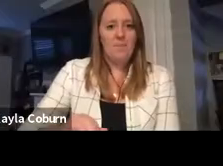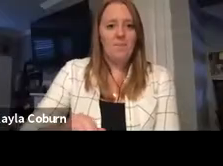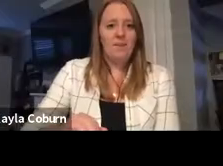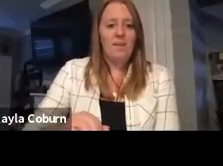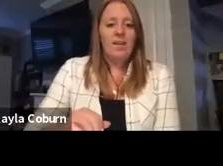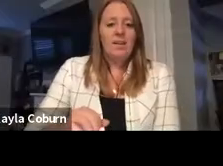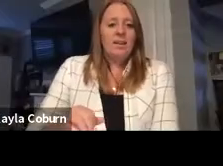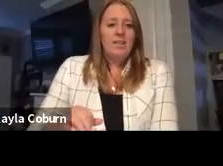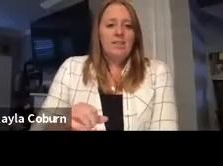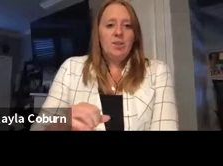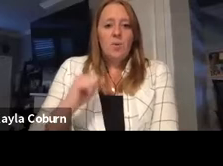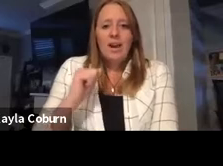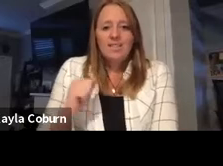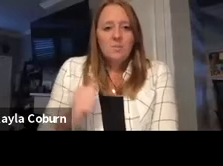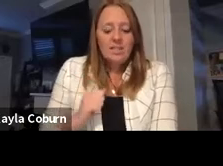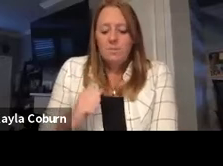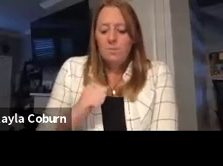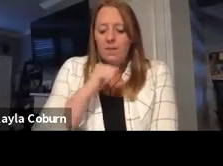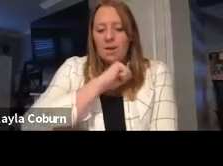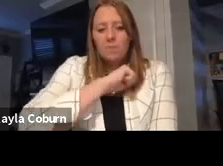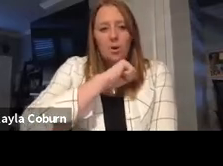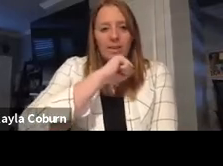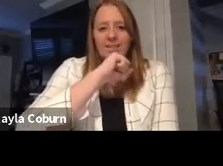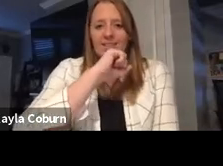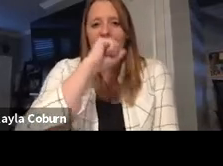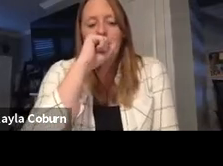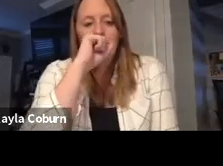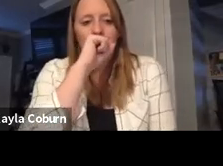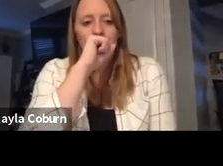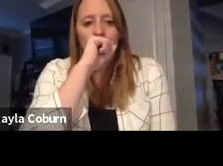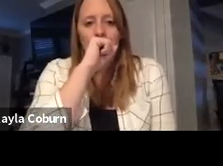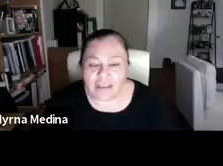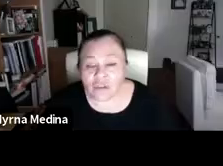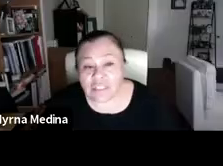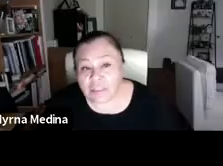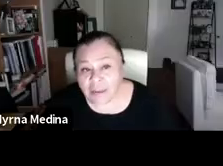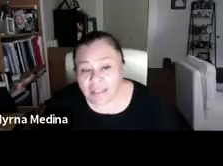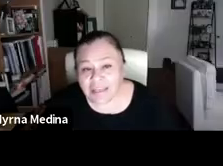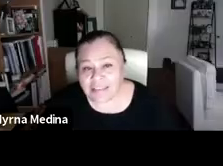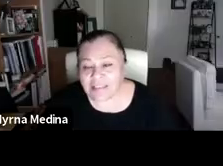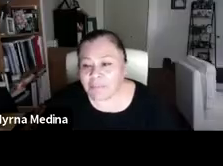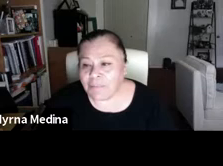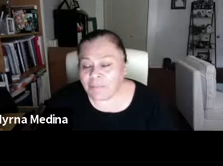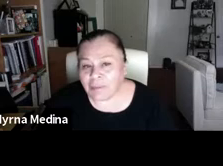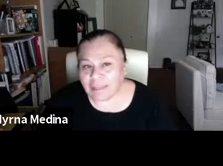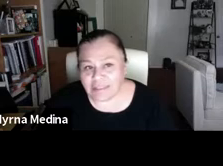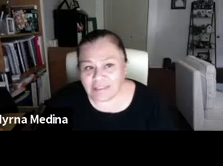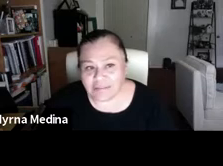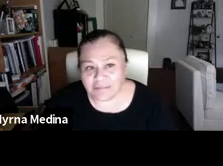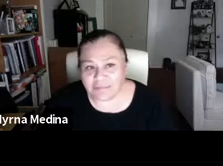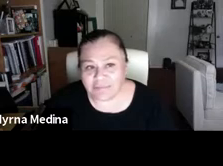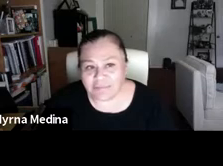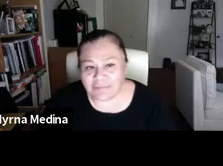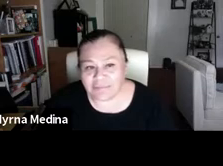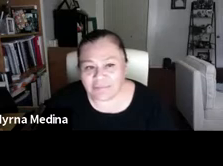Okay. So practice makes permanent. Entonces las prácticas se hacen permanentes.